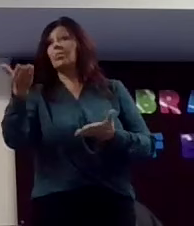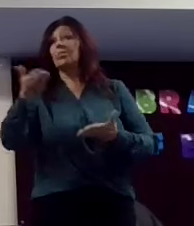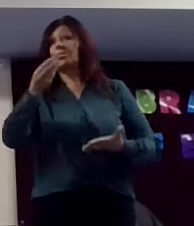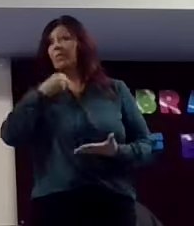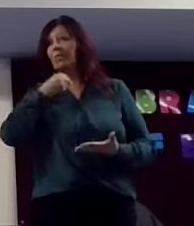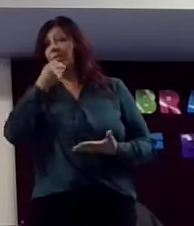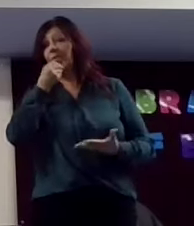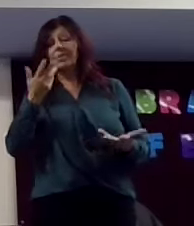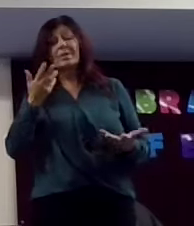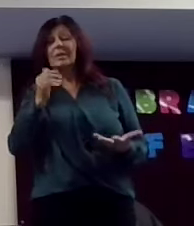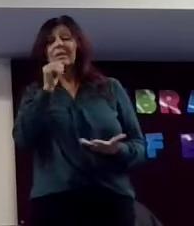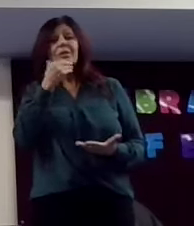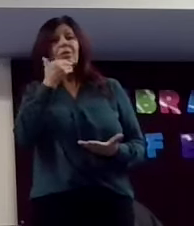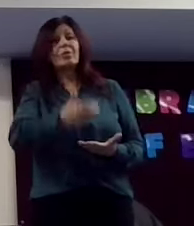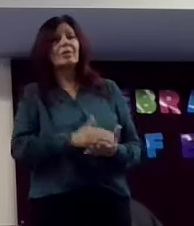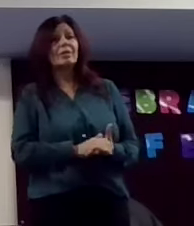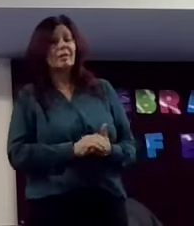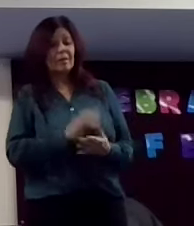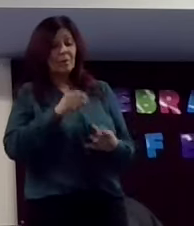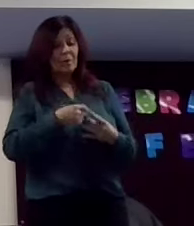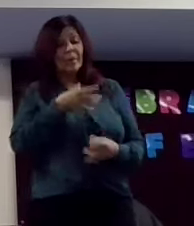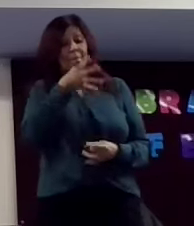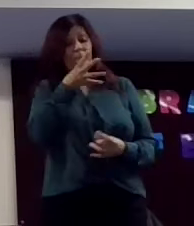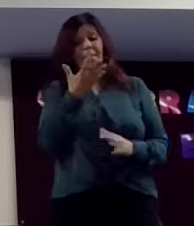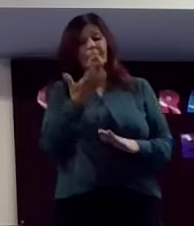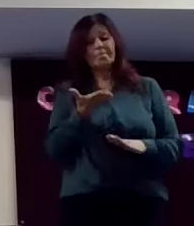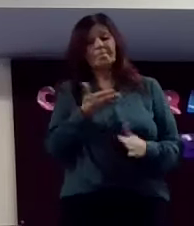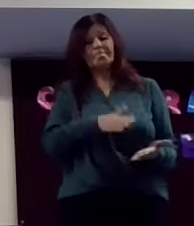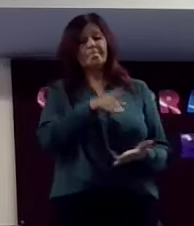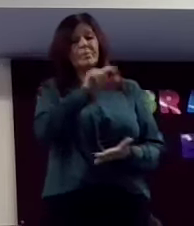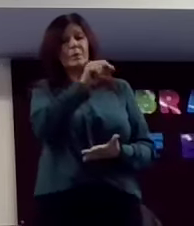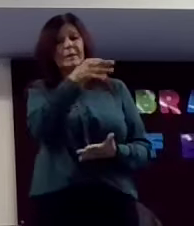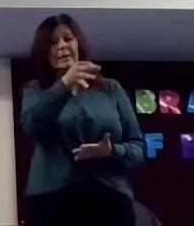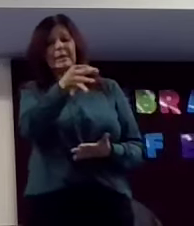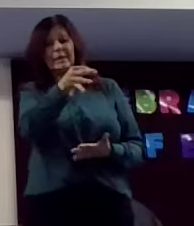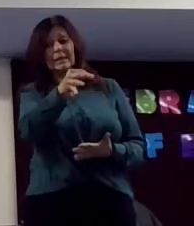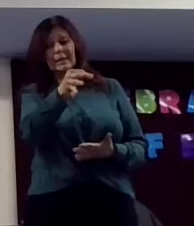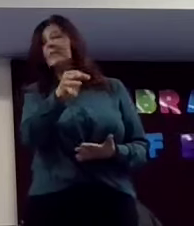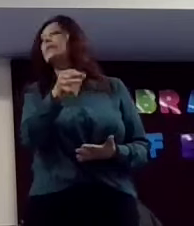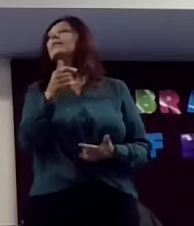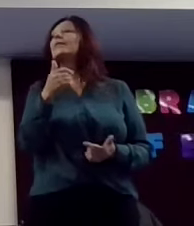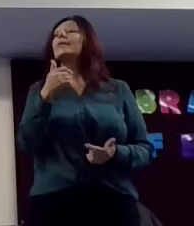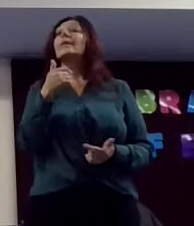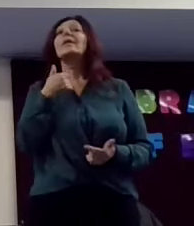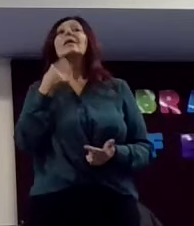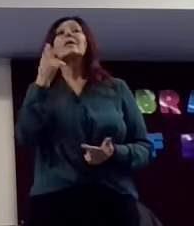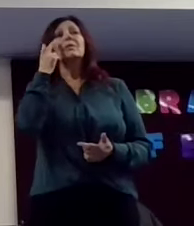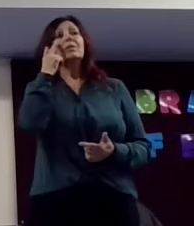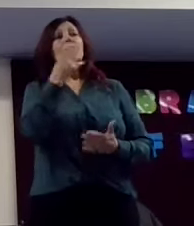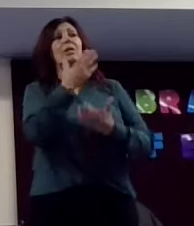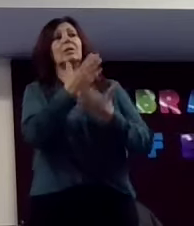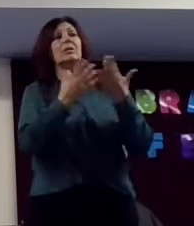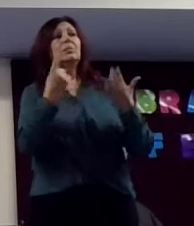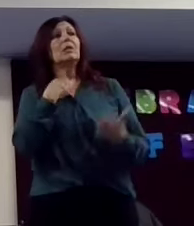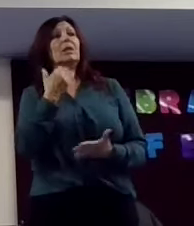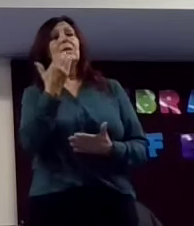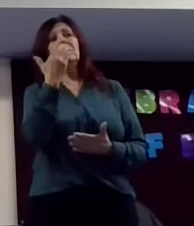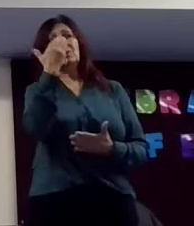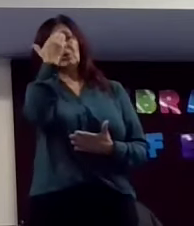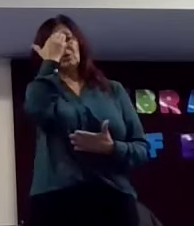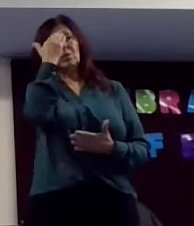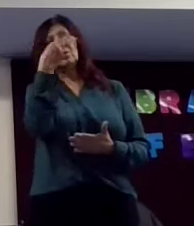And it was not good. When my mom died in 2019, I saw someone that I knew from the past,